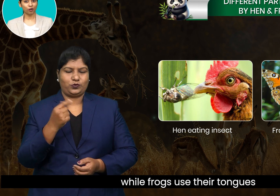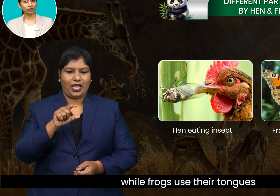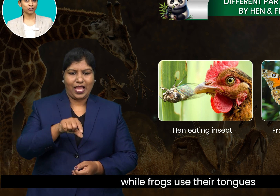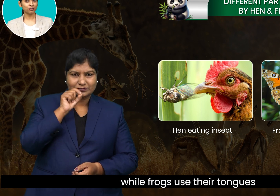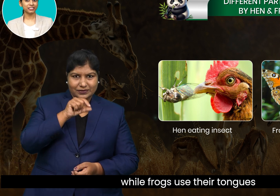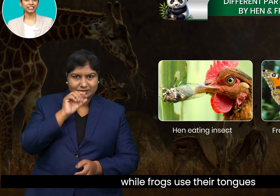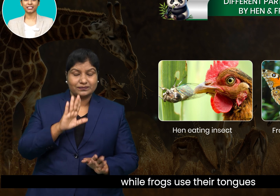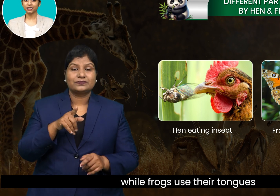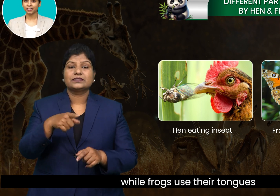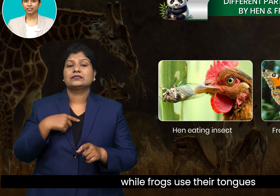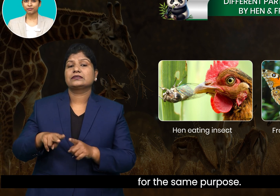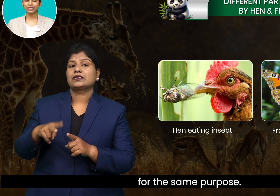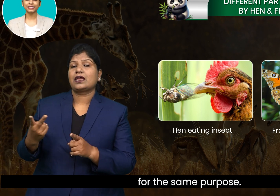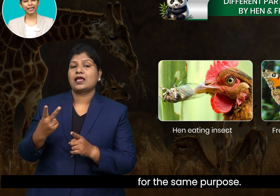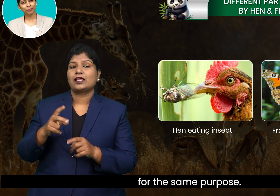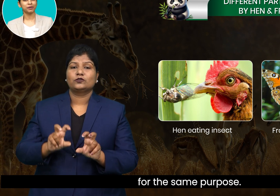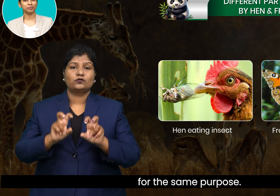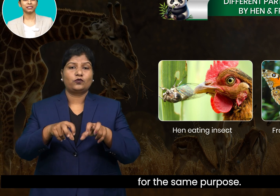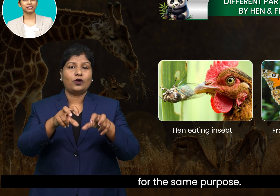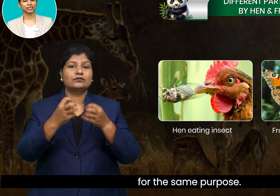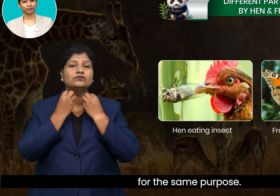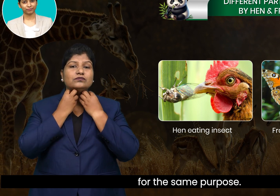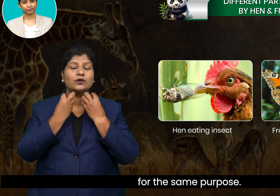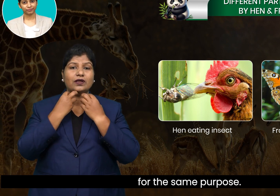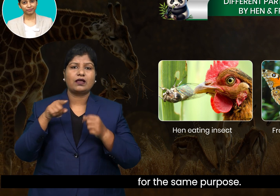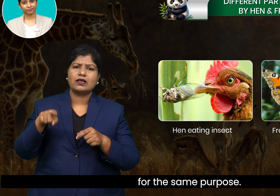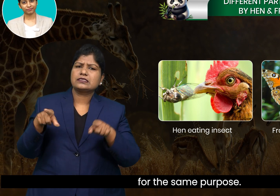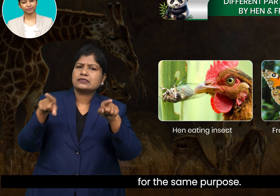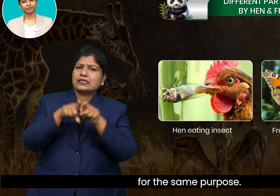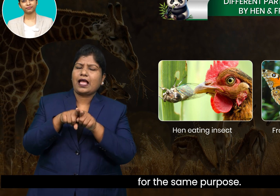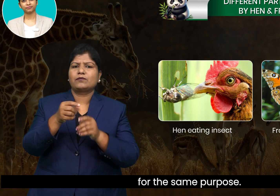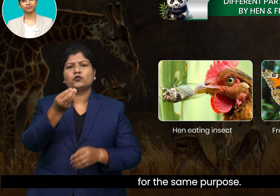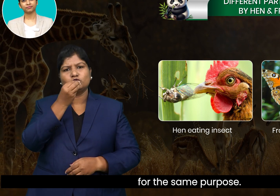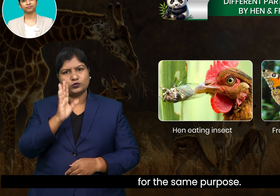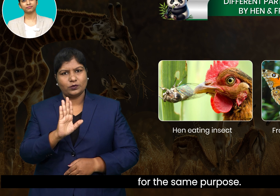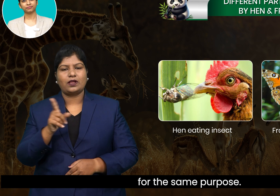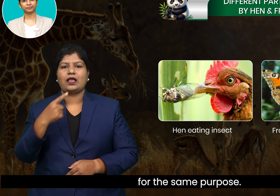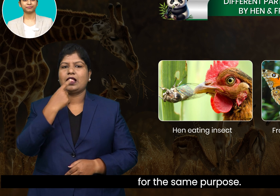while frogs use their tongues for the same purpose.